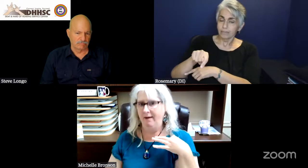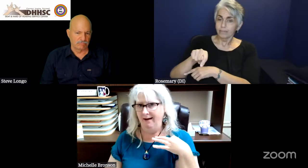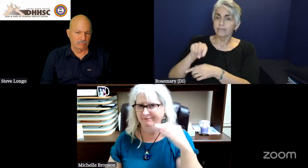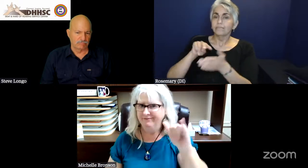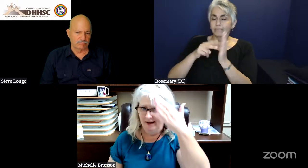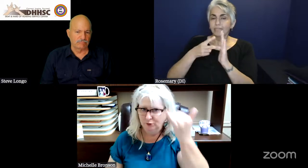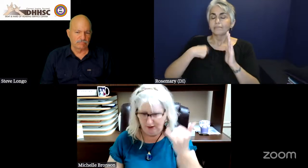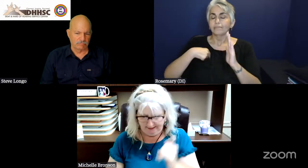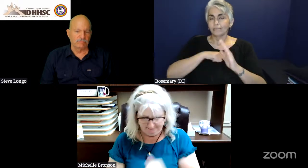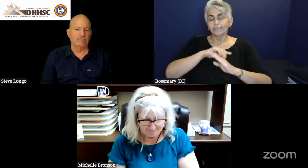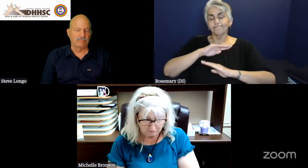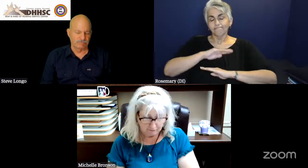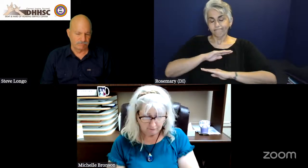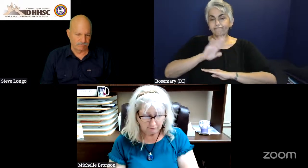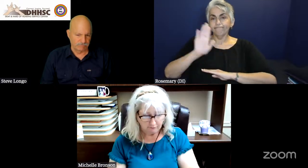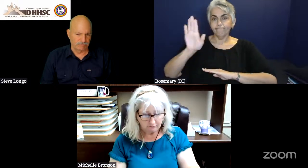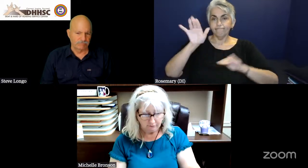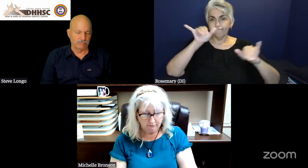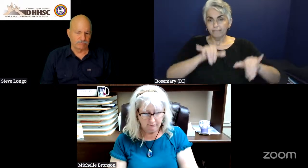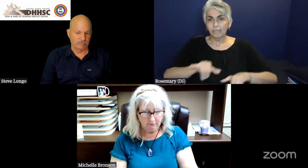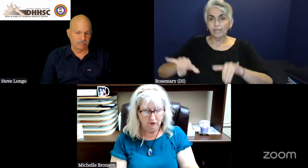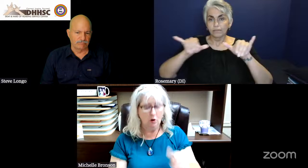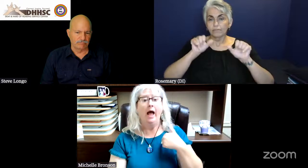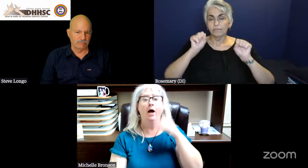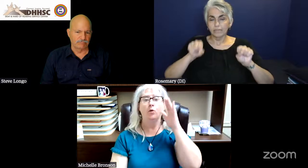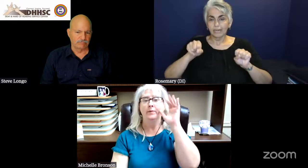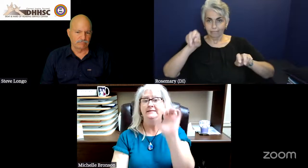of excellence is approved, then we'll apply.